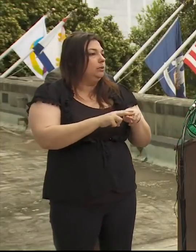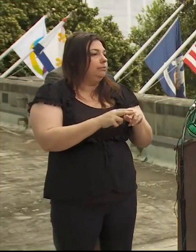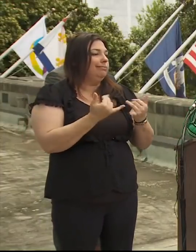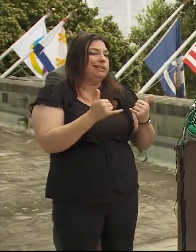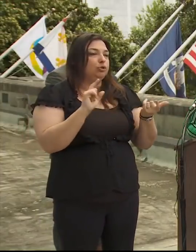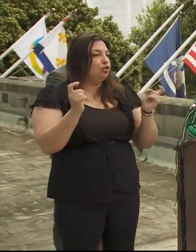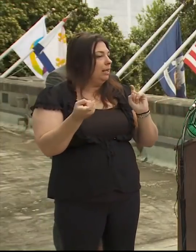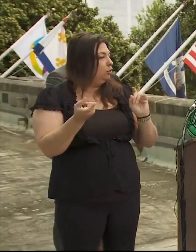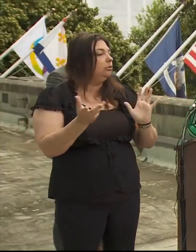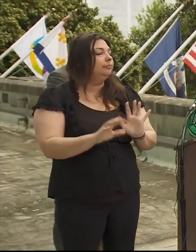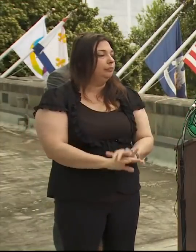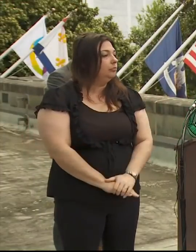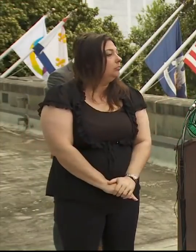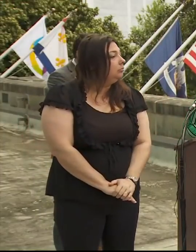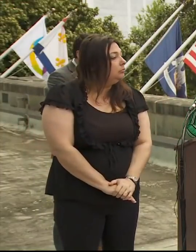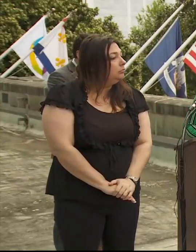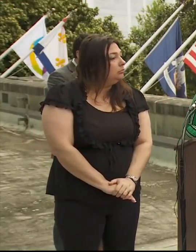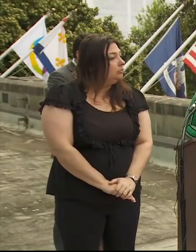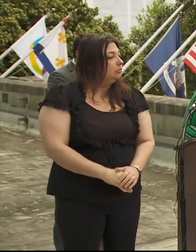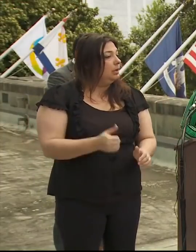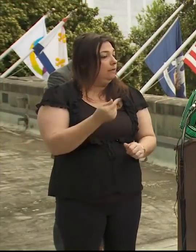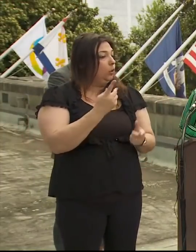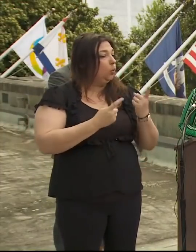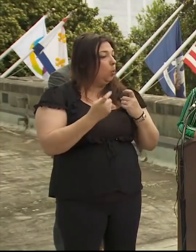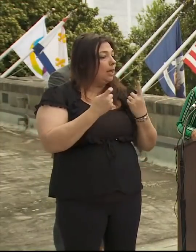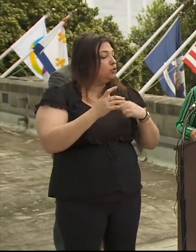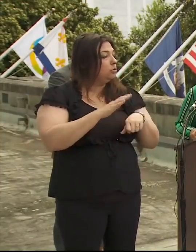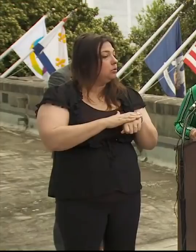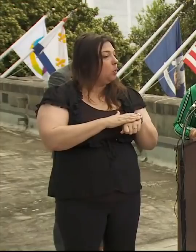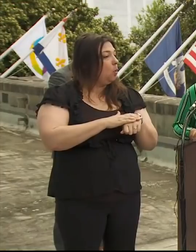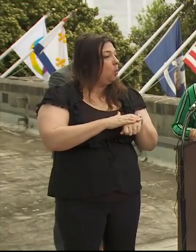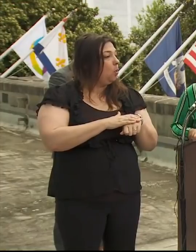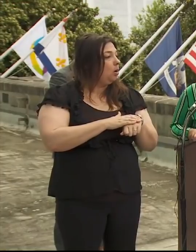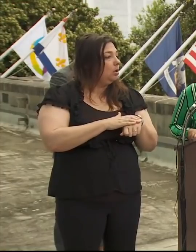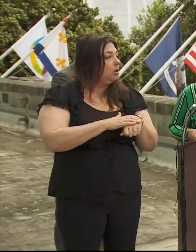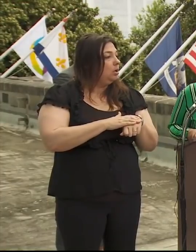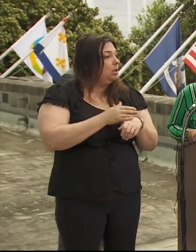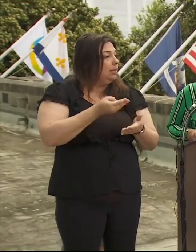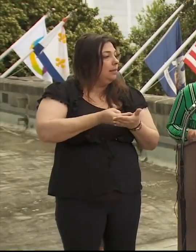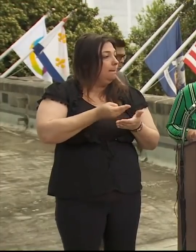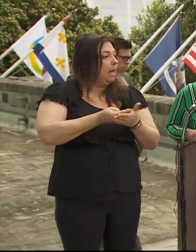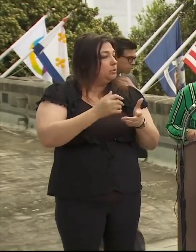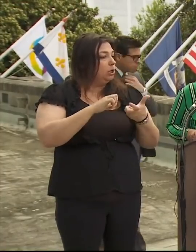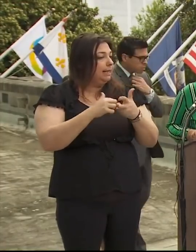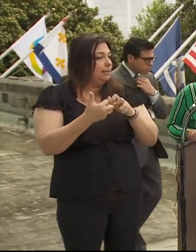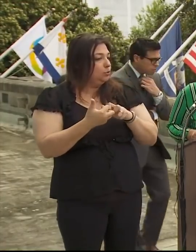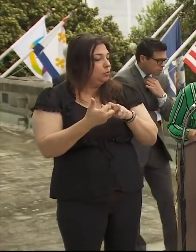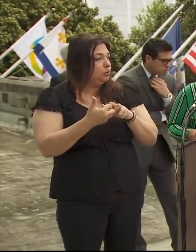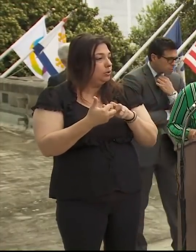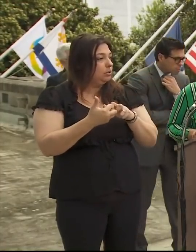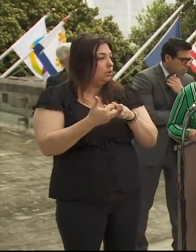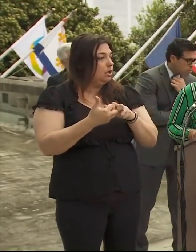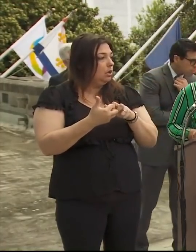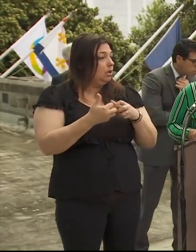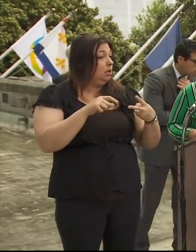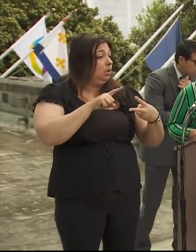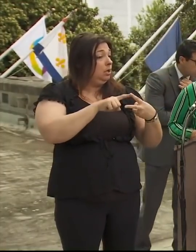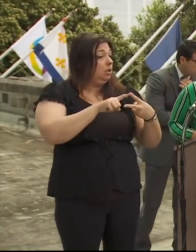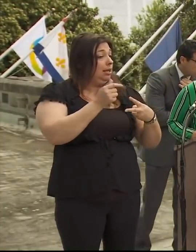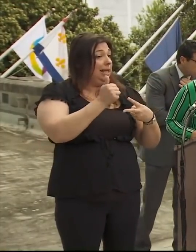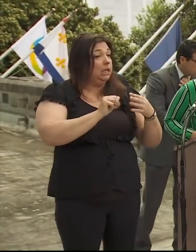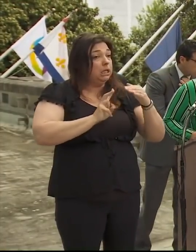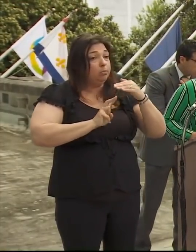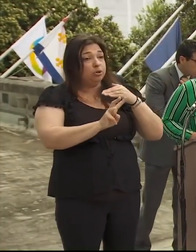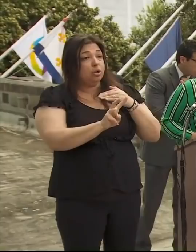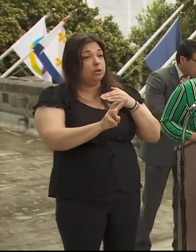fluid. A couple questions on the sales tax budget issues. One, are there any